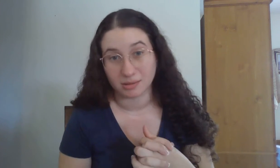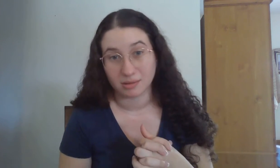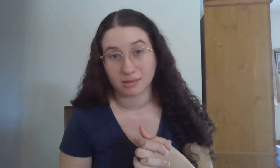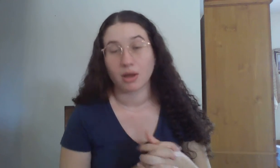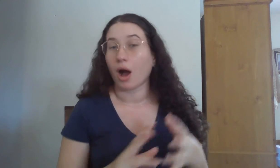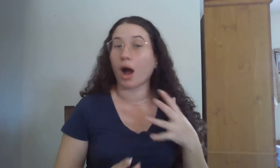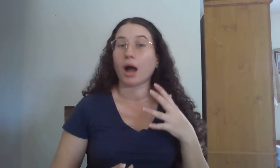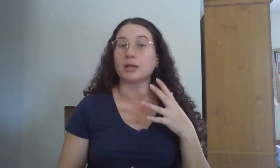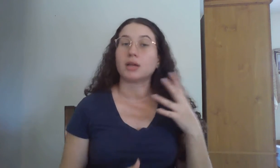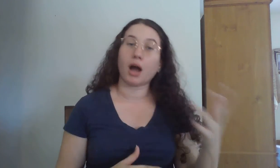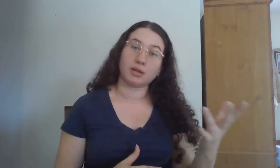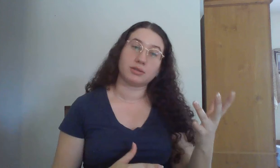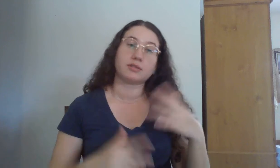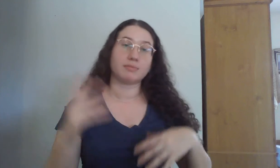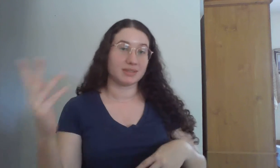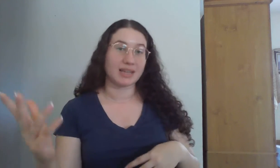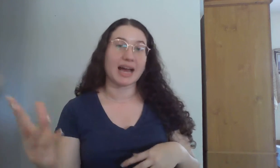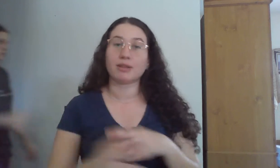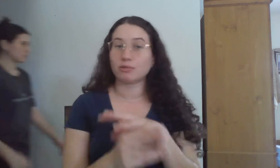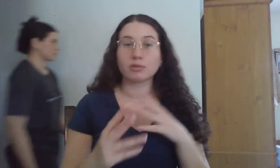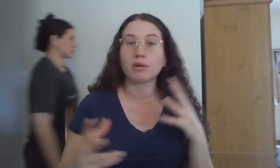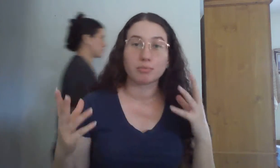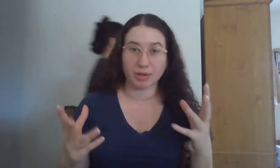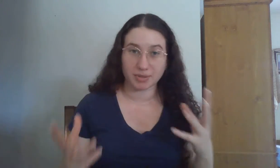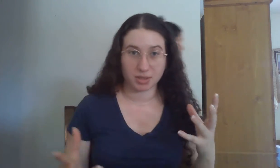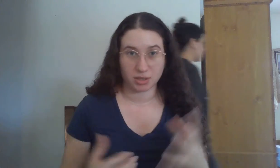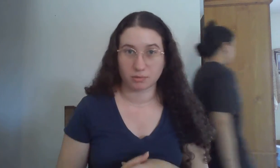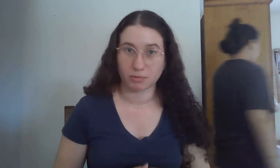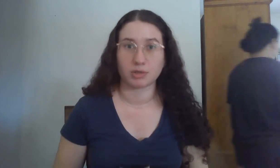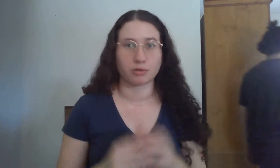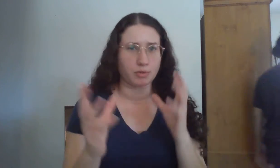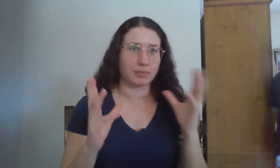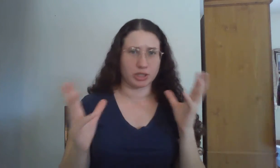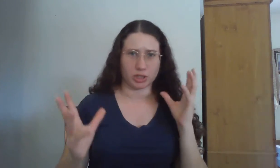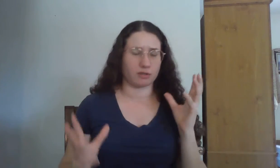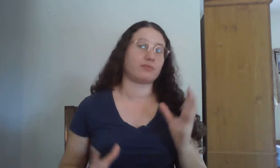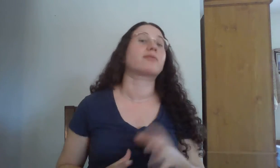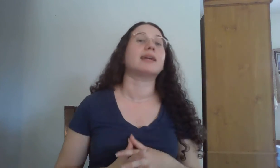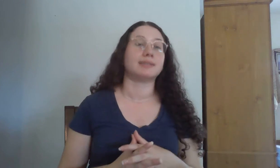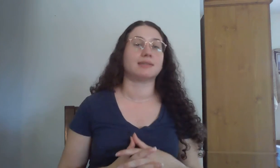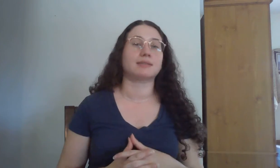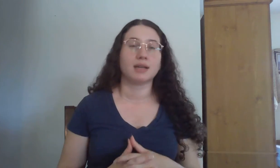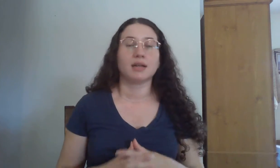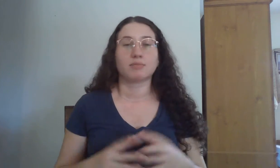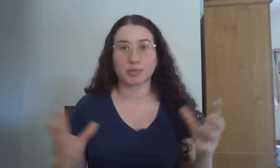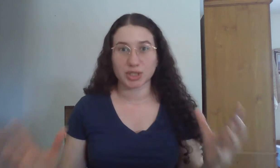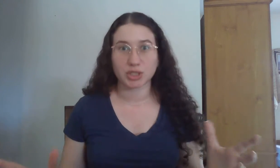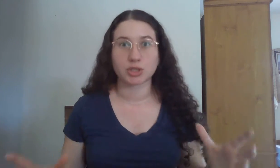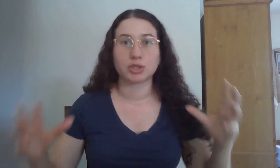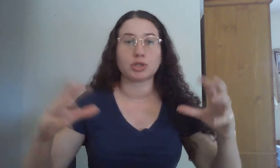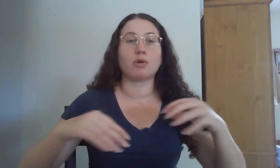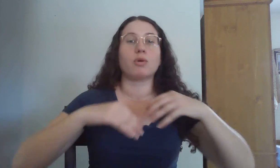prepositions. On, under, beside, those are all preposition words or prepositional phrases. Prepositions show